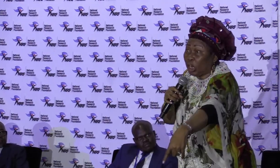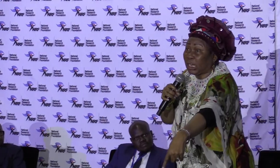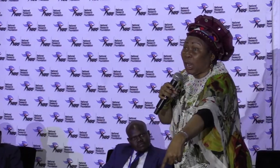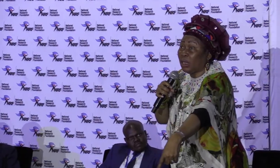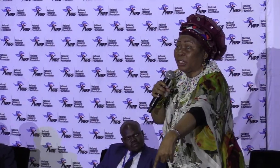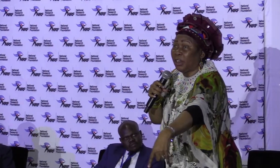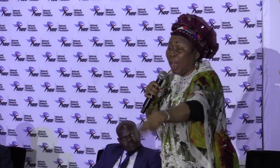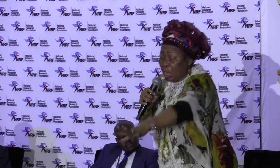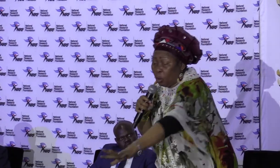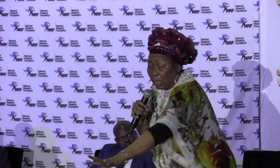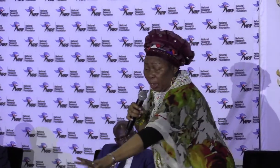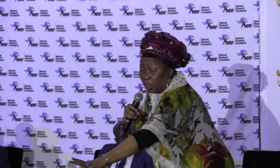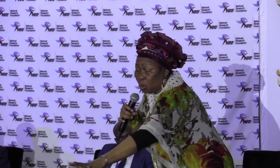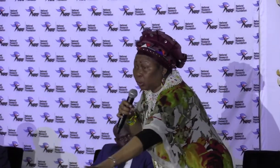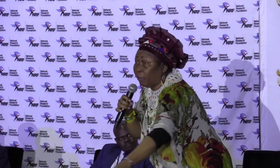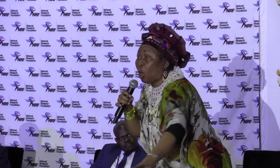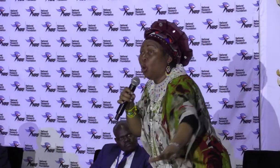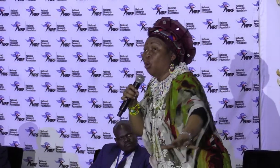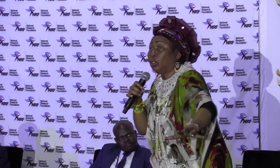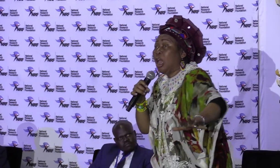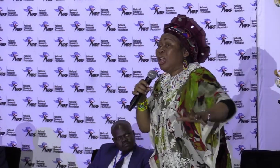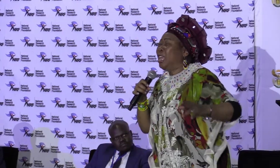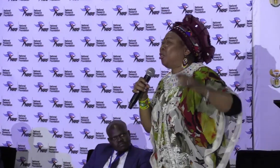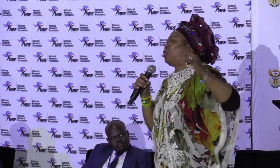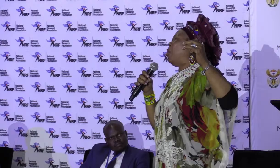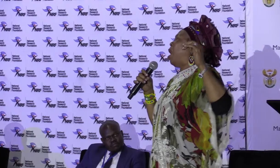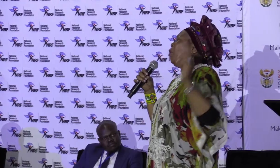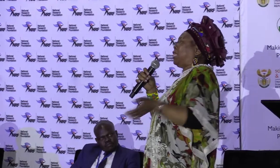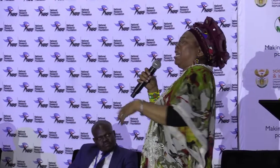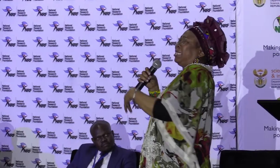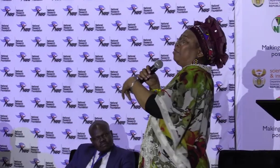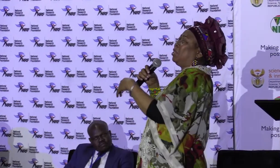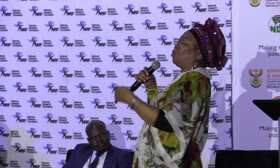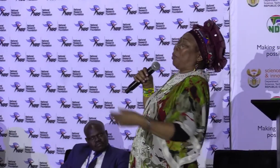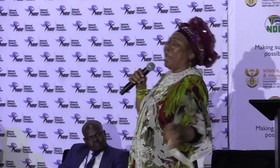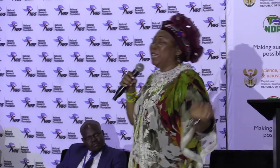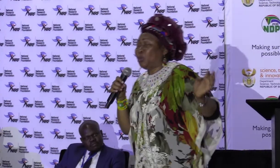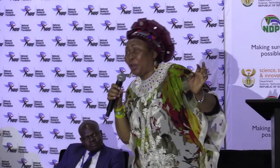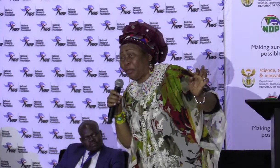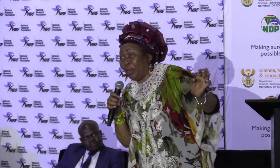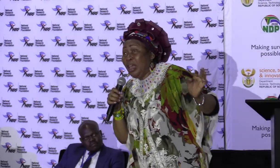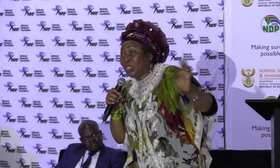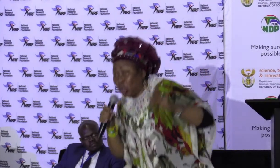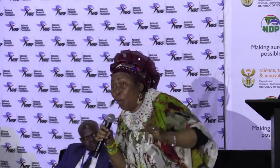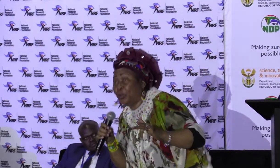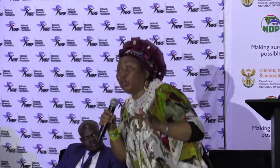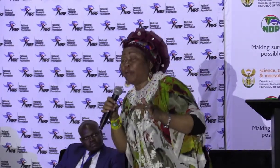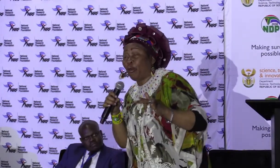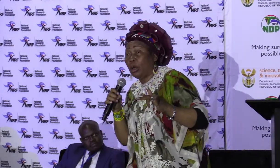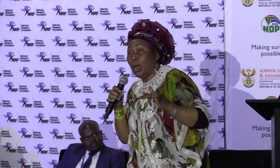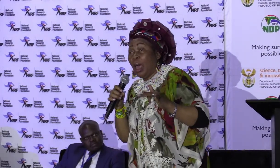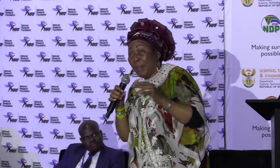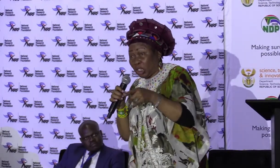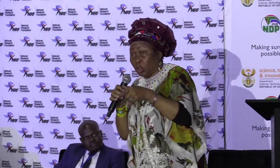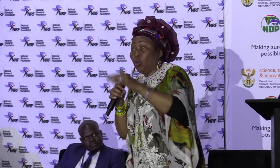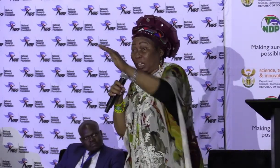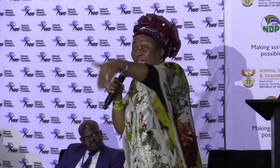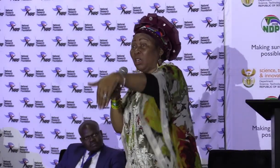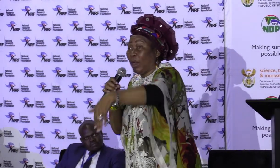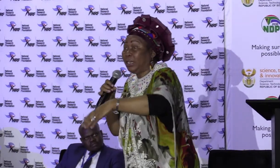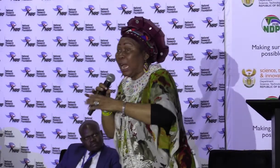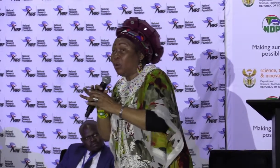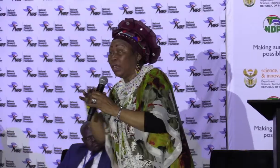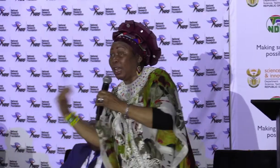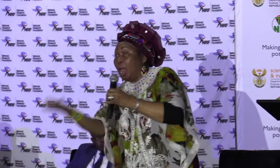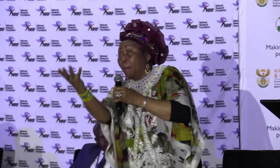he looked at the water down at the river, look, there were hues of gold. He thought, oh, I wish I had something to paint with. So beautiful. But soon